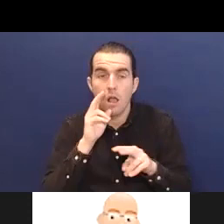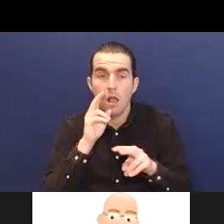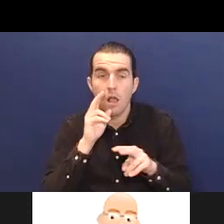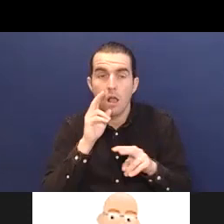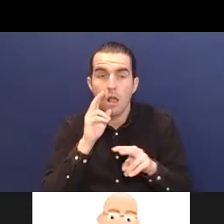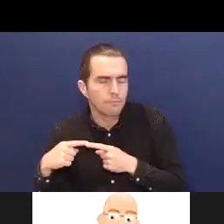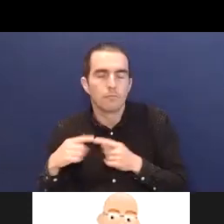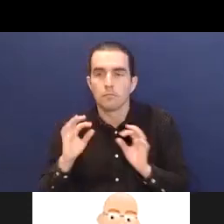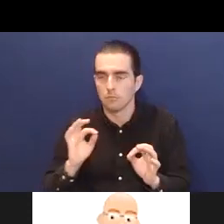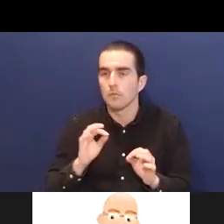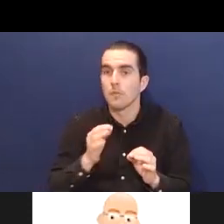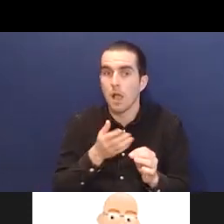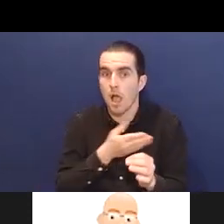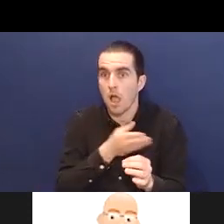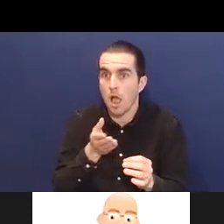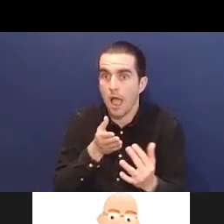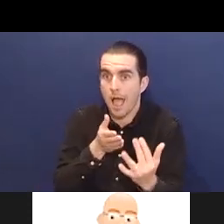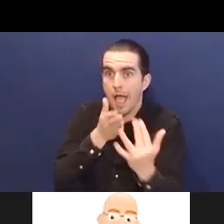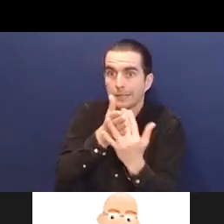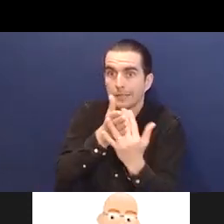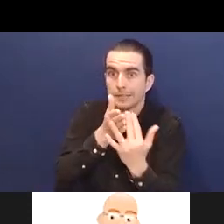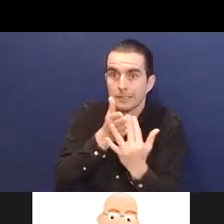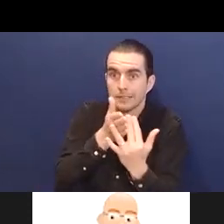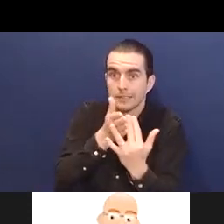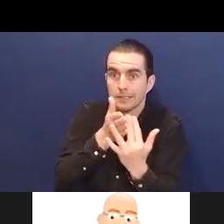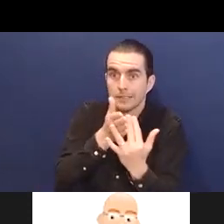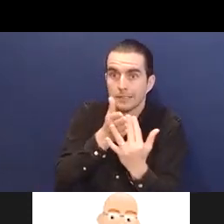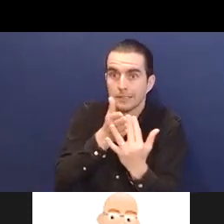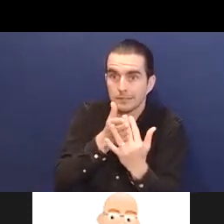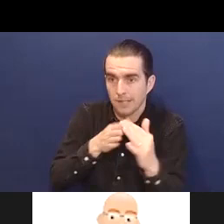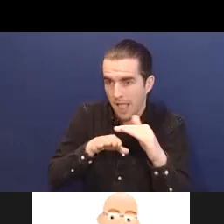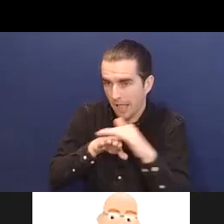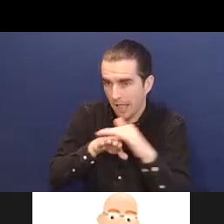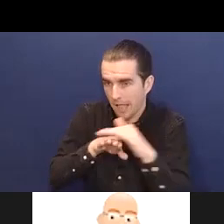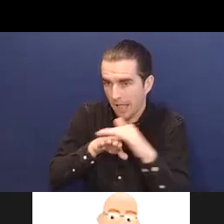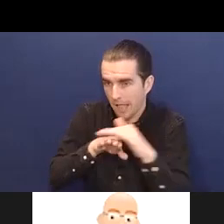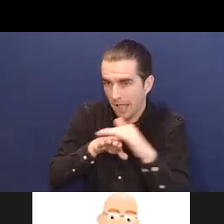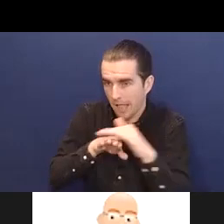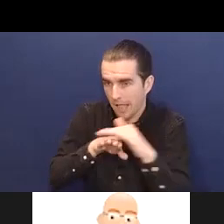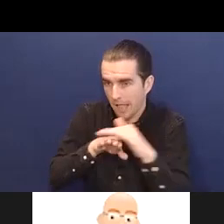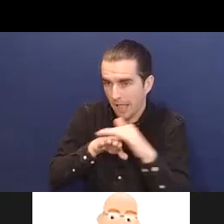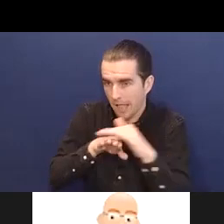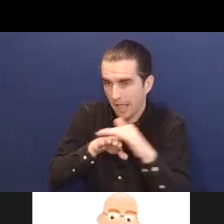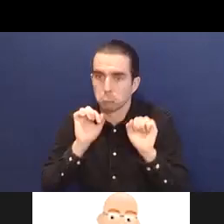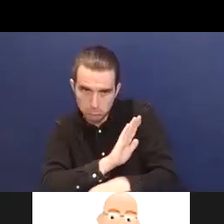inappropriate sites and also access like